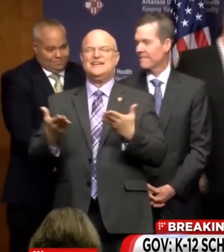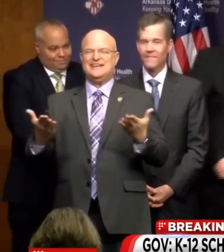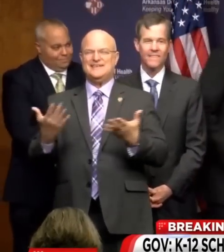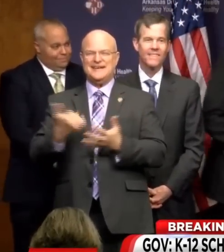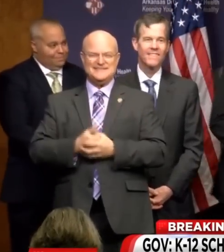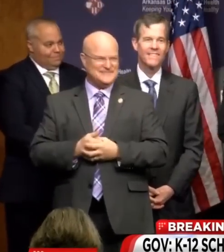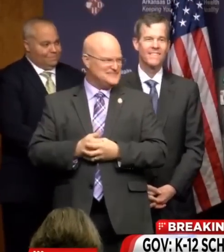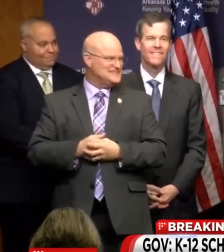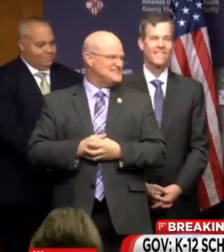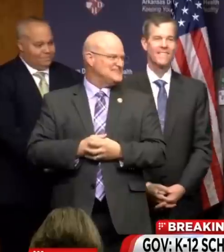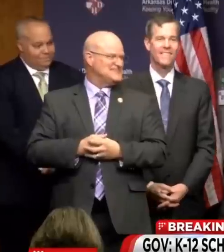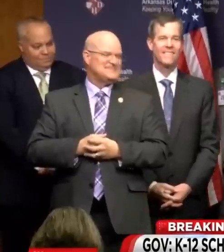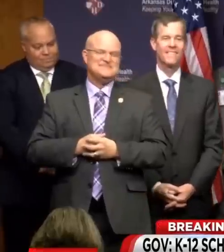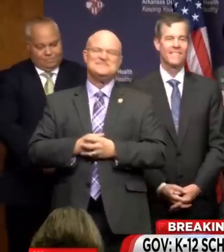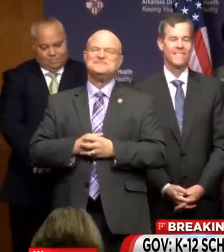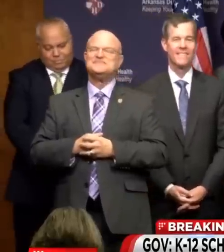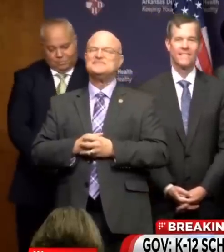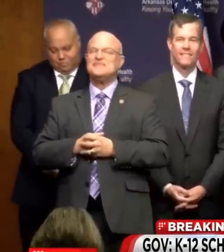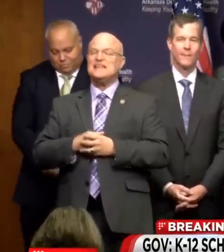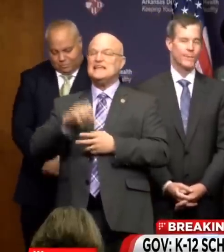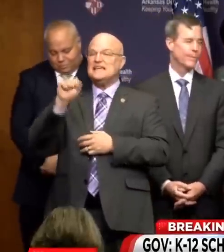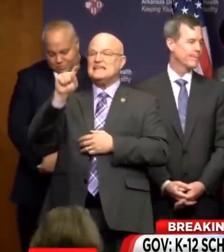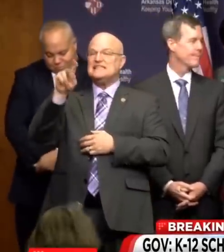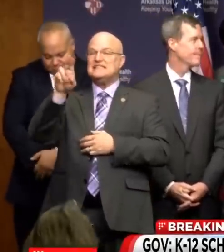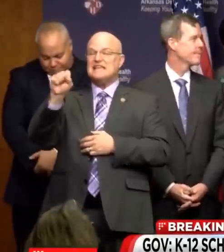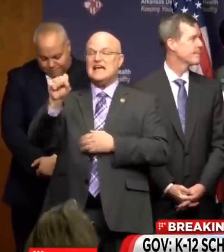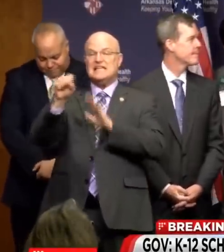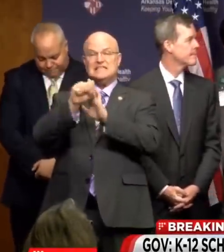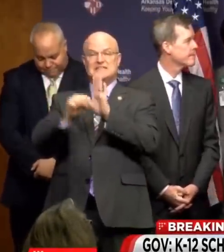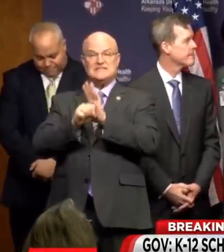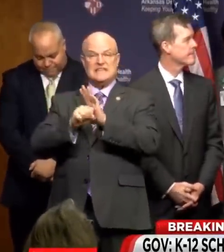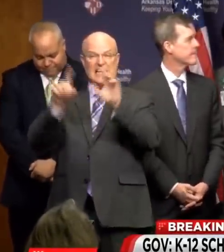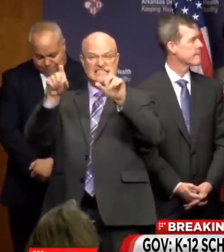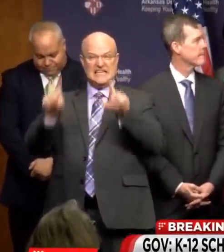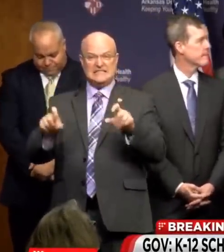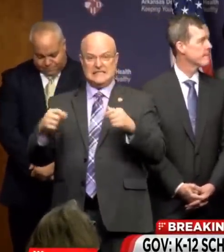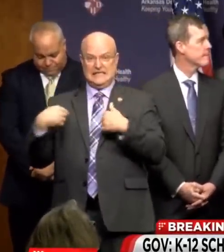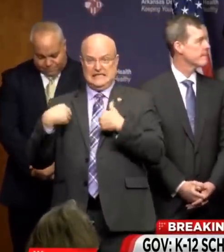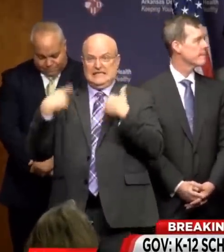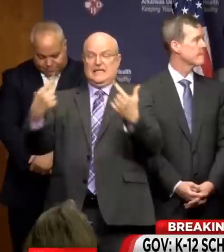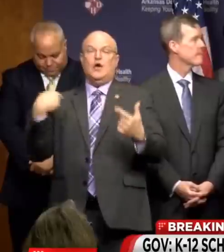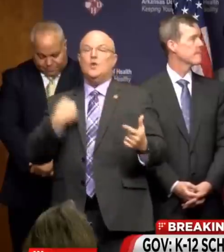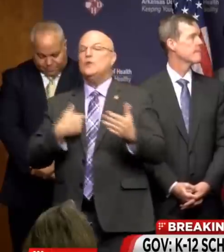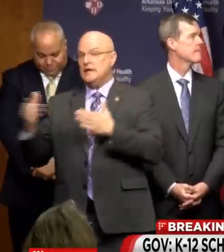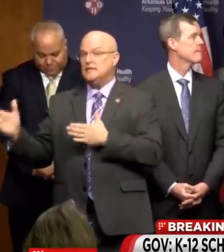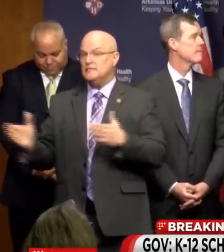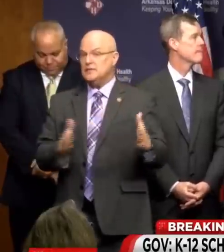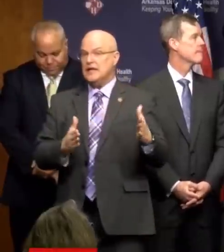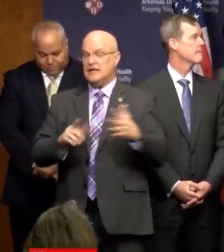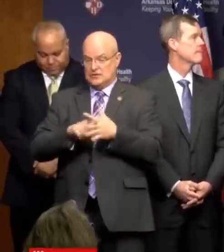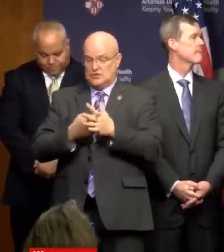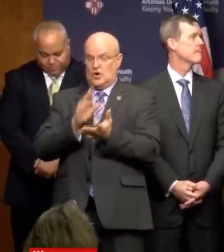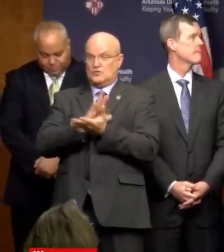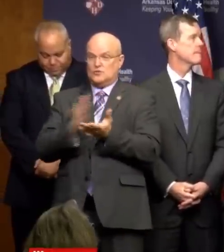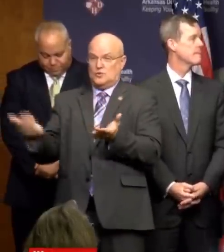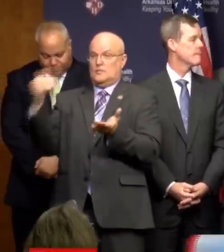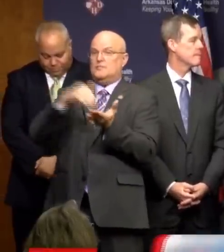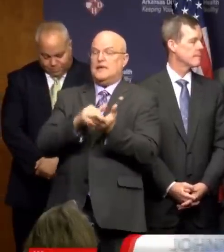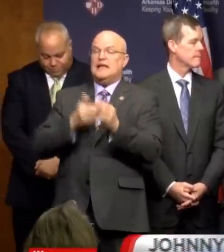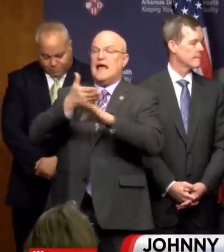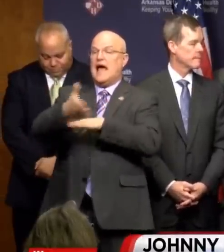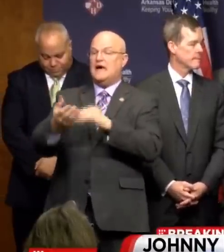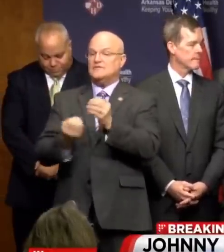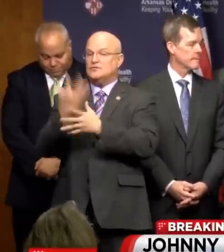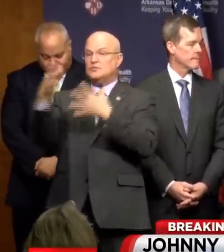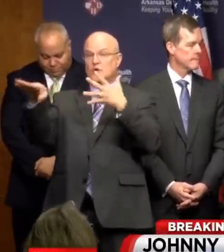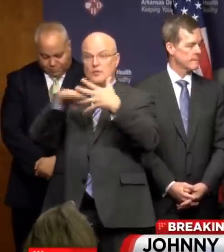sir. So the status of state testing, as you know, until today, we had planned to start back to school after spring